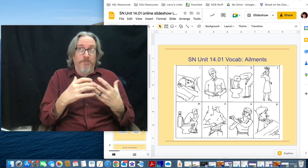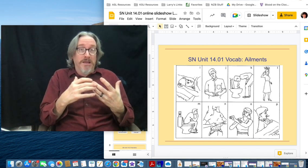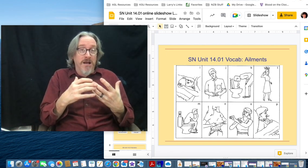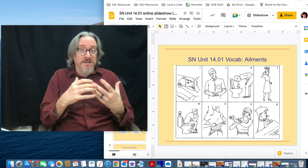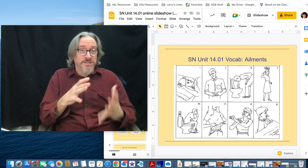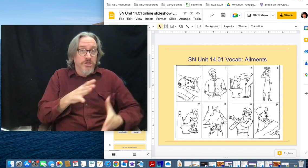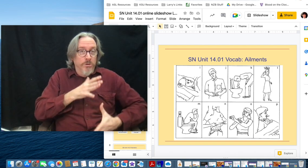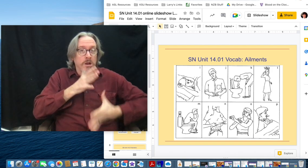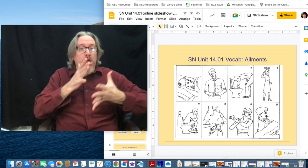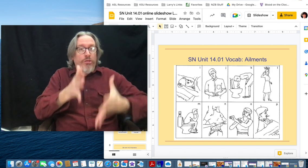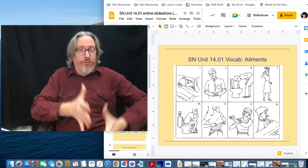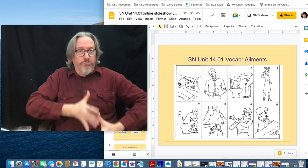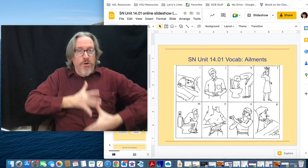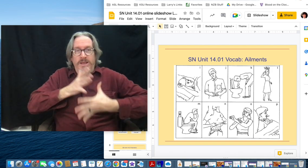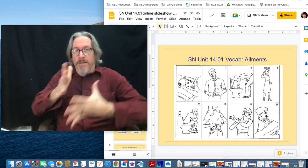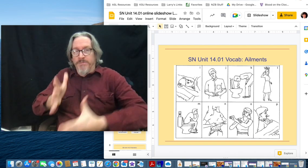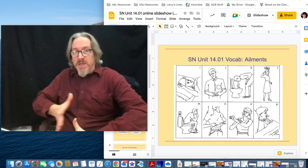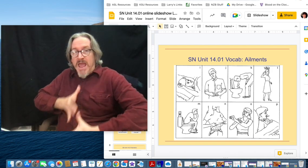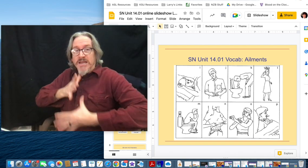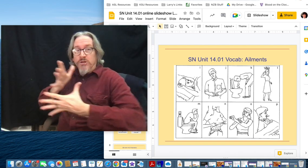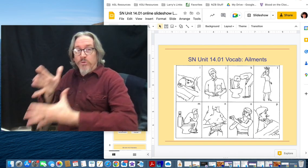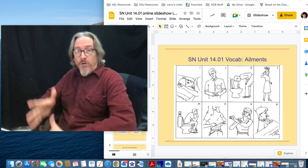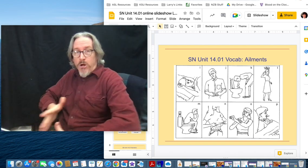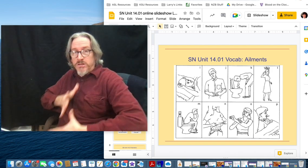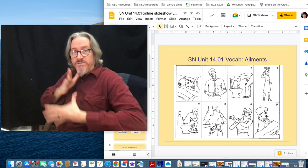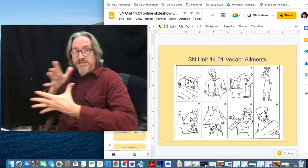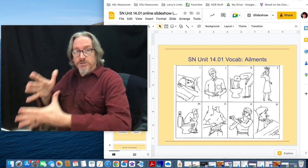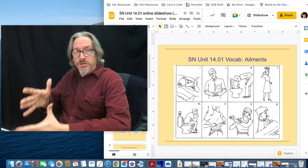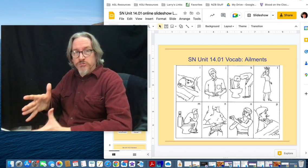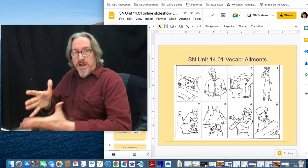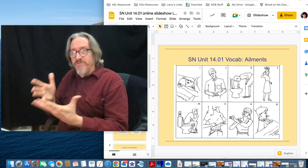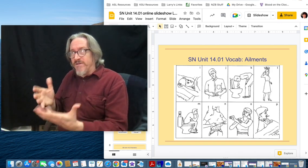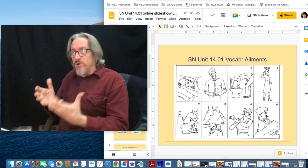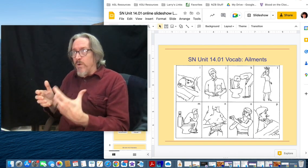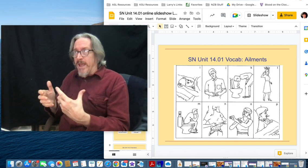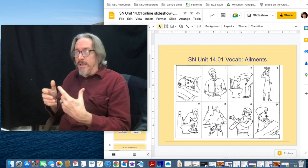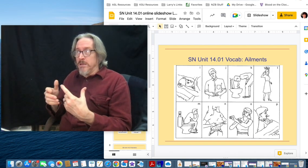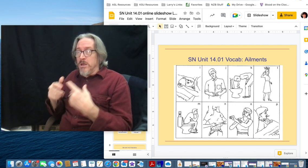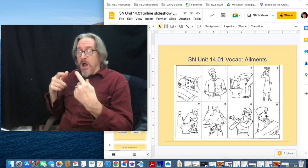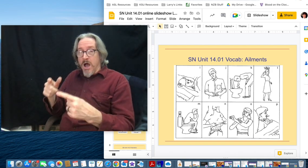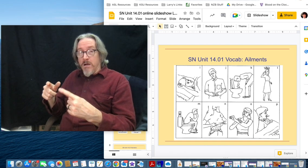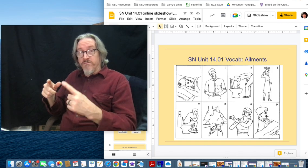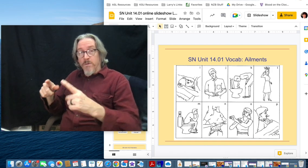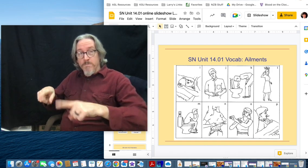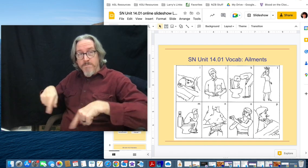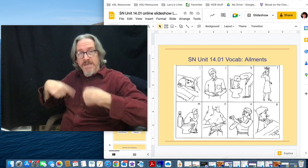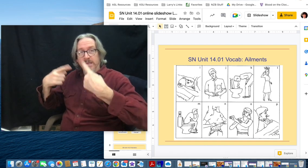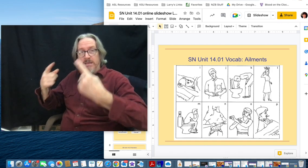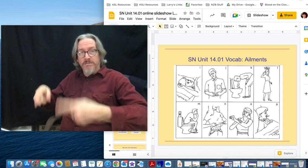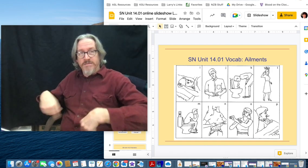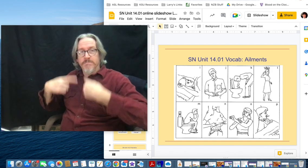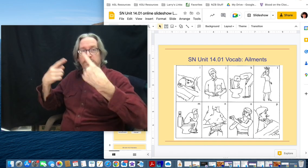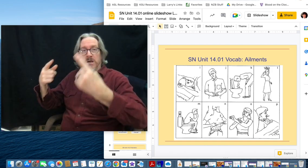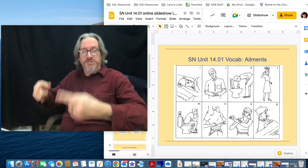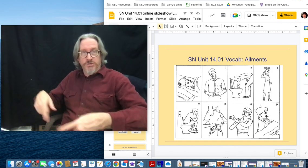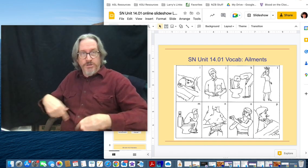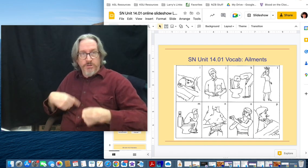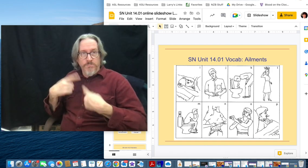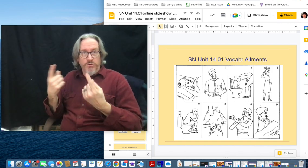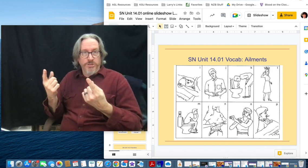awake because you were throwing up. And with all of these, you're going to try to find a way of making them